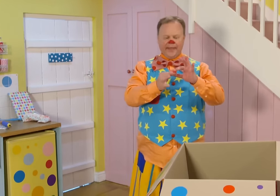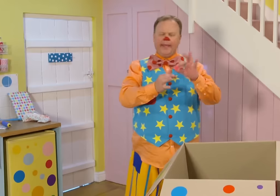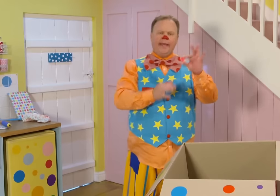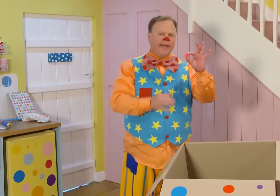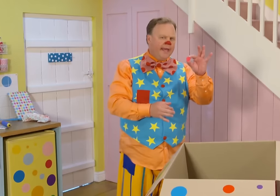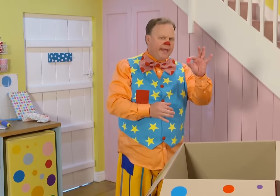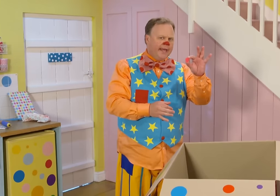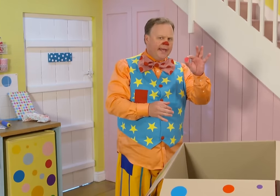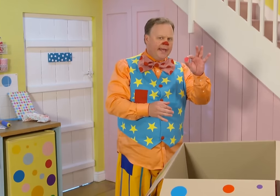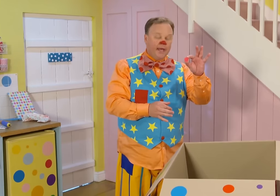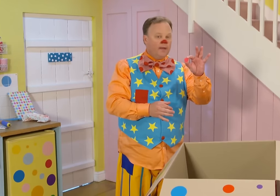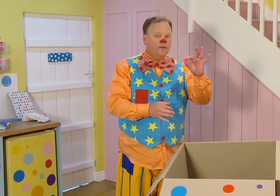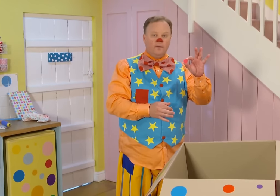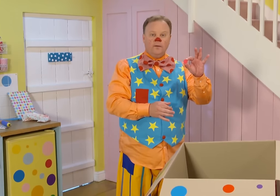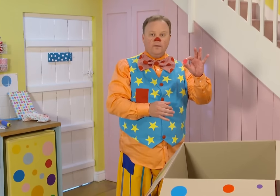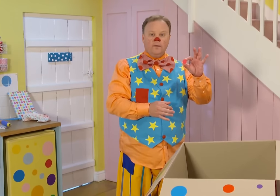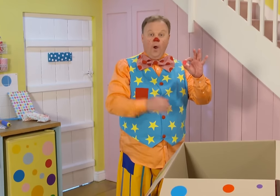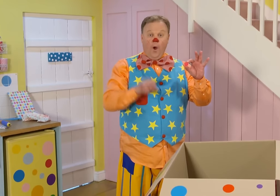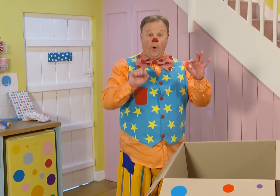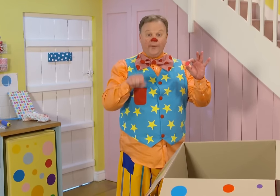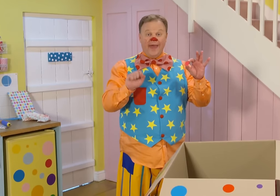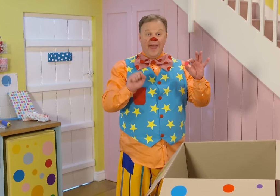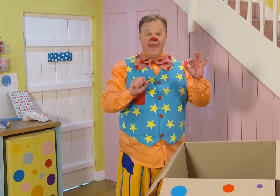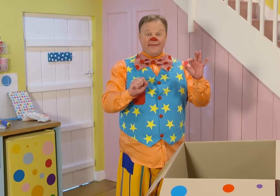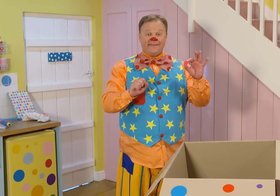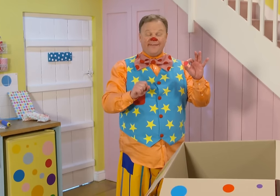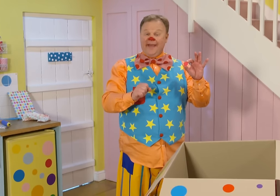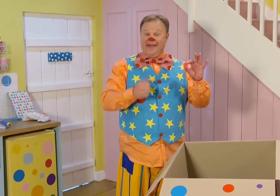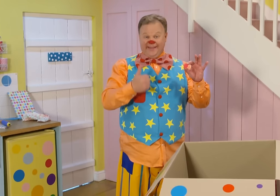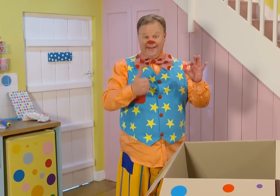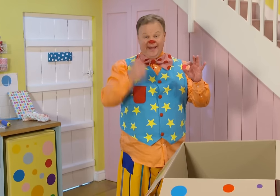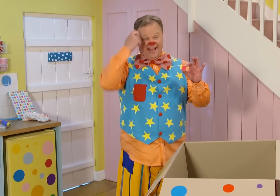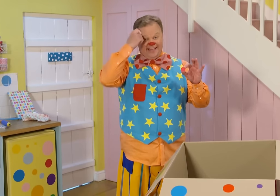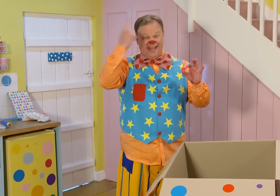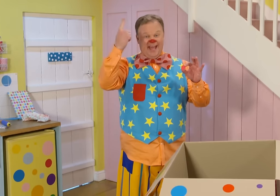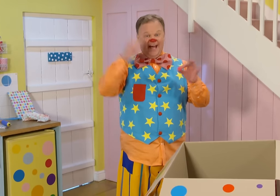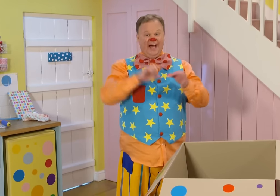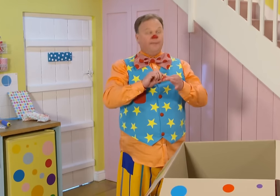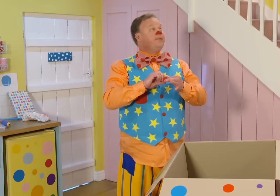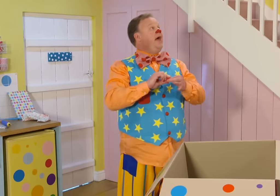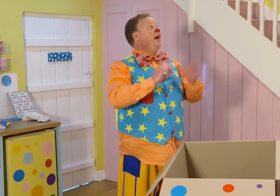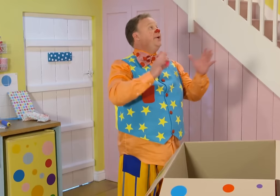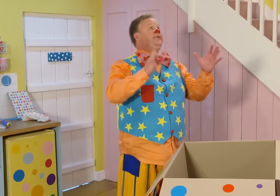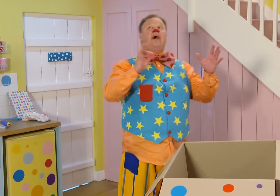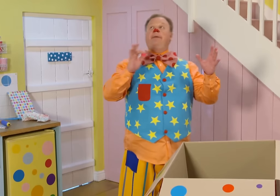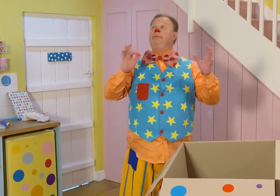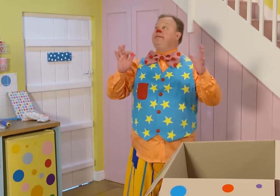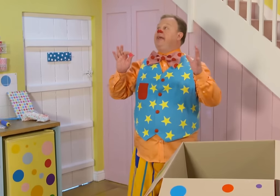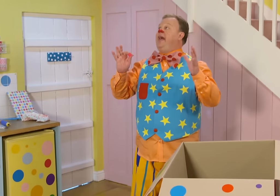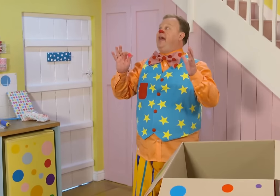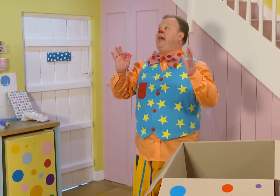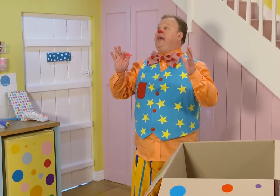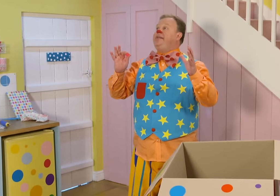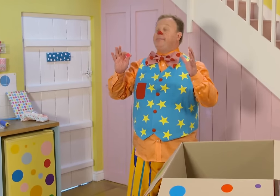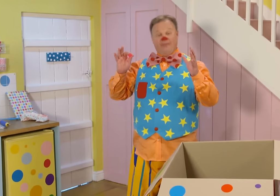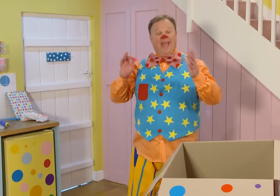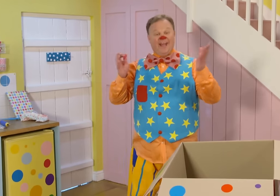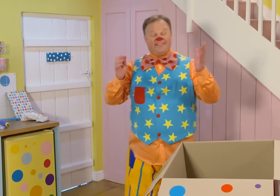play catch with Tumble Ted. Oh, yes! Good idea! Oh, Tumble Ted! It's